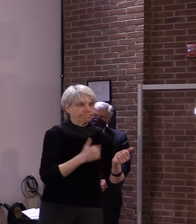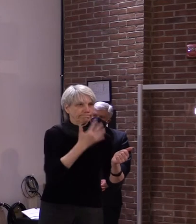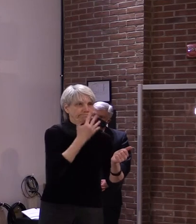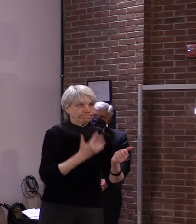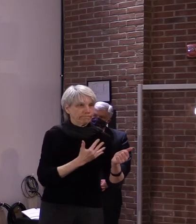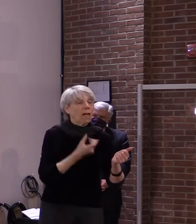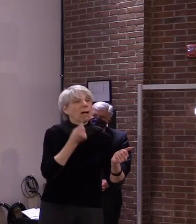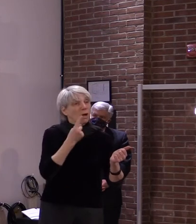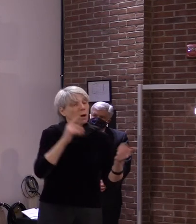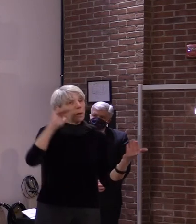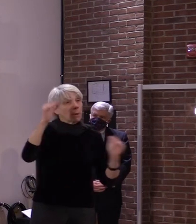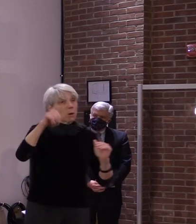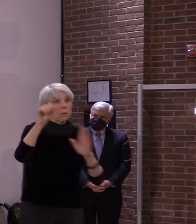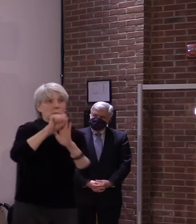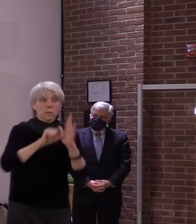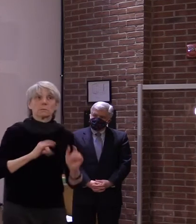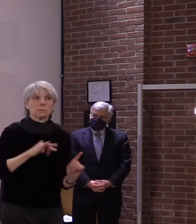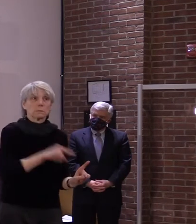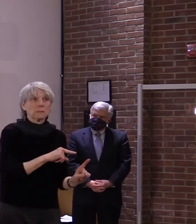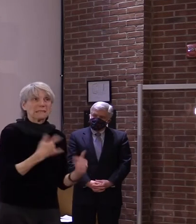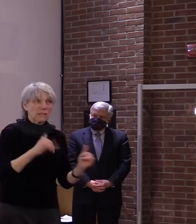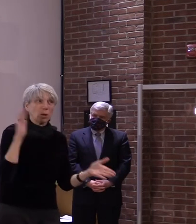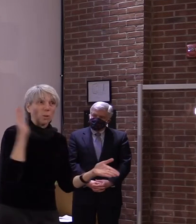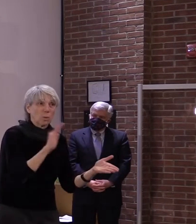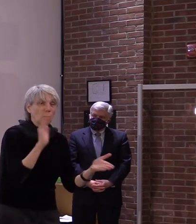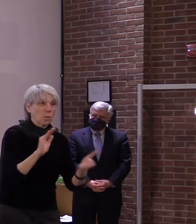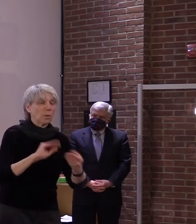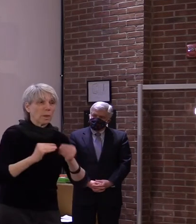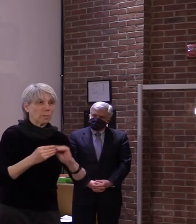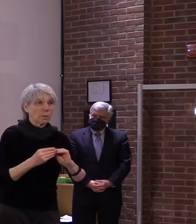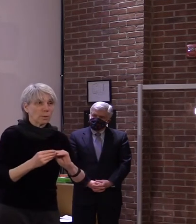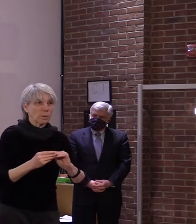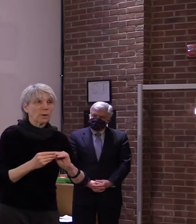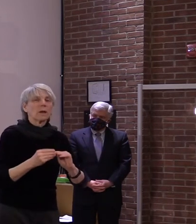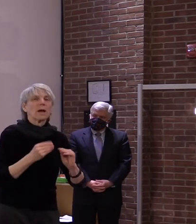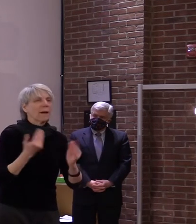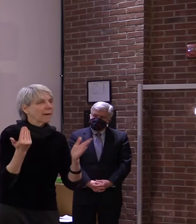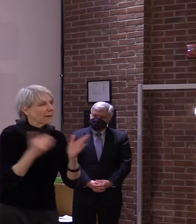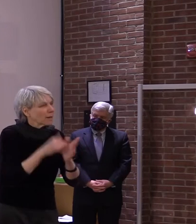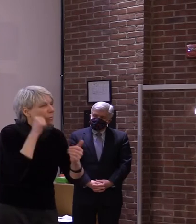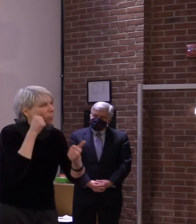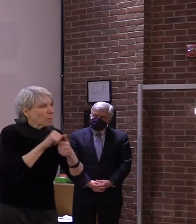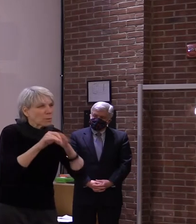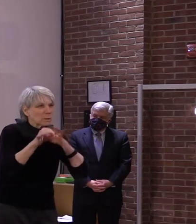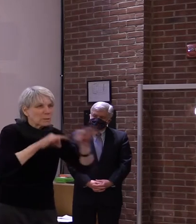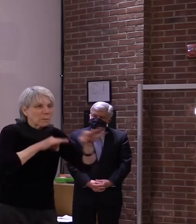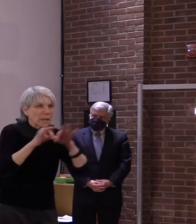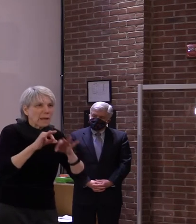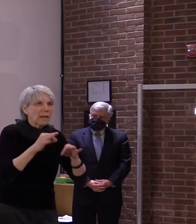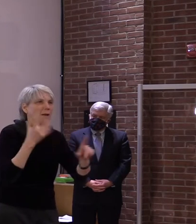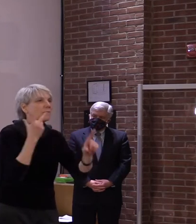and in the rationale we have repeatedly stated for our overall vaccination strategy